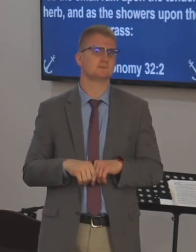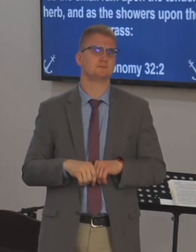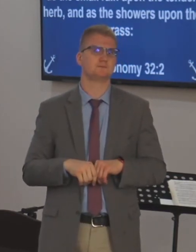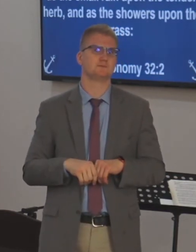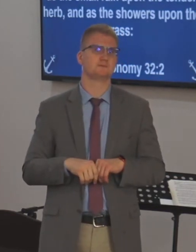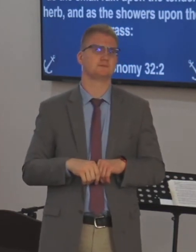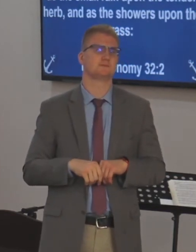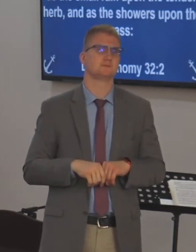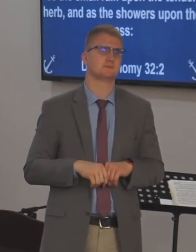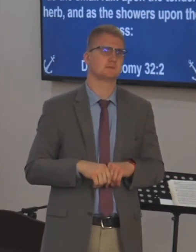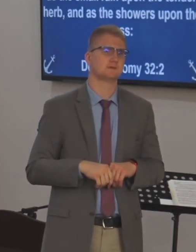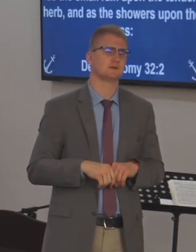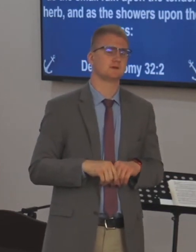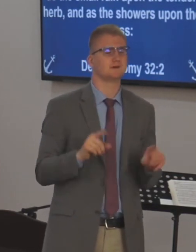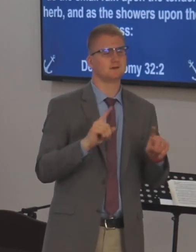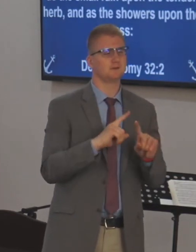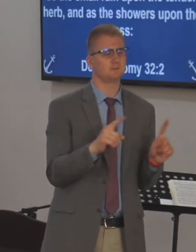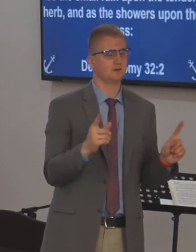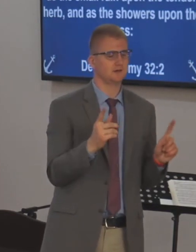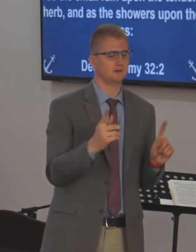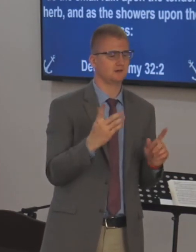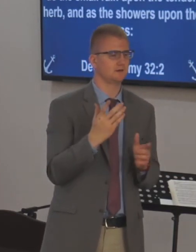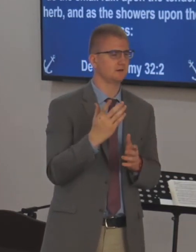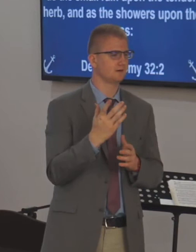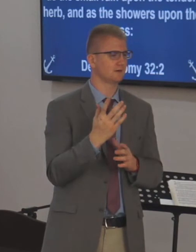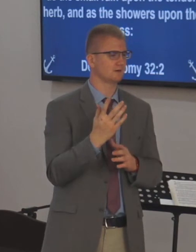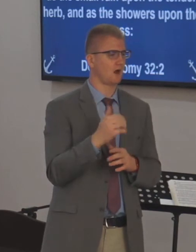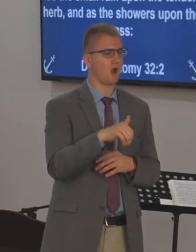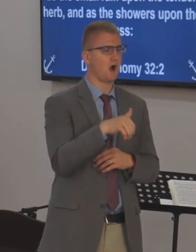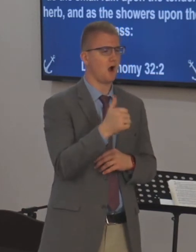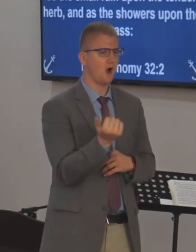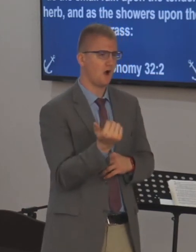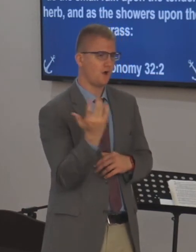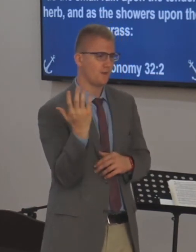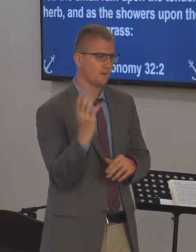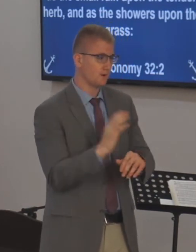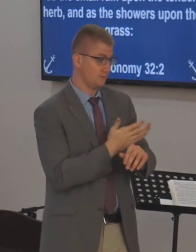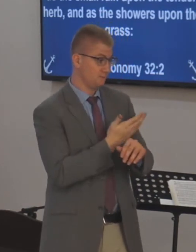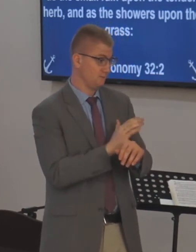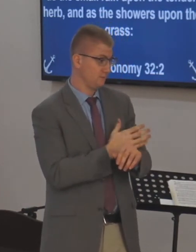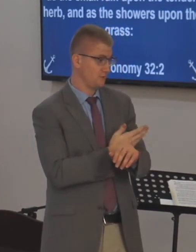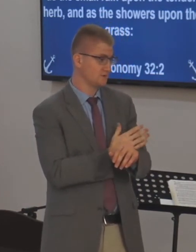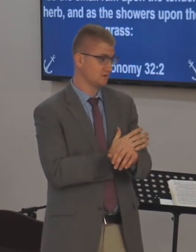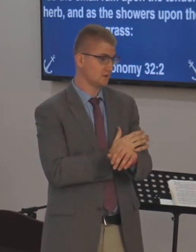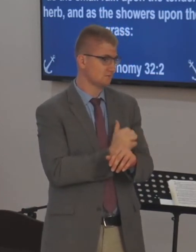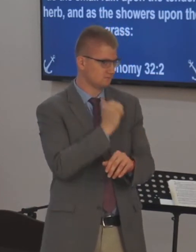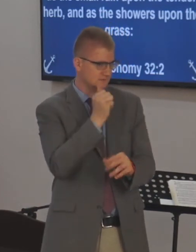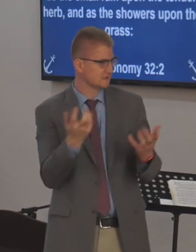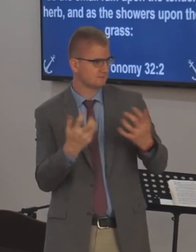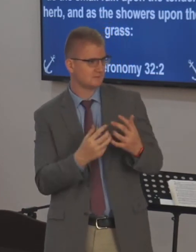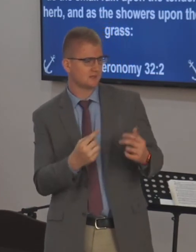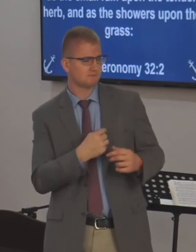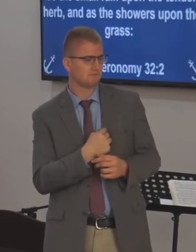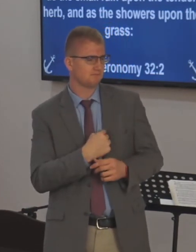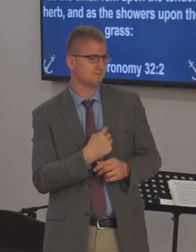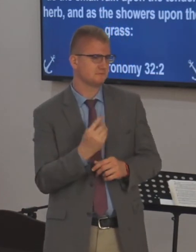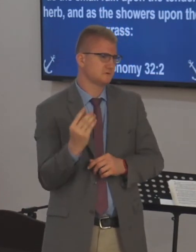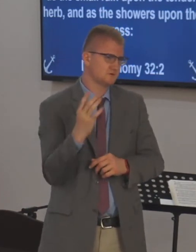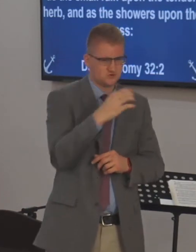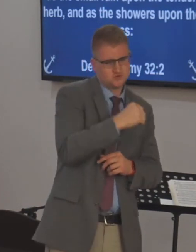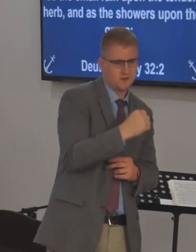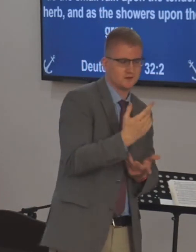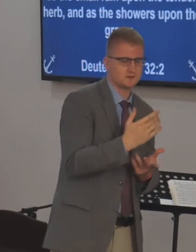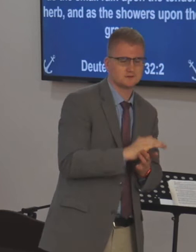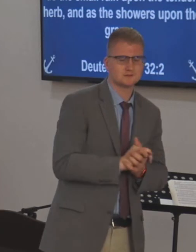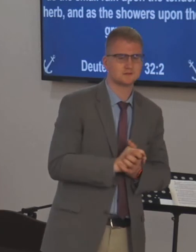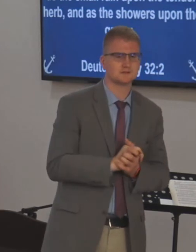rock and roll. So you put the right words with the wrong kind of meter and beat, and you're not